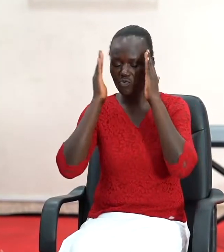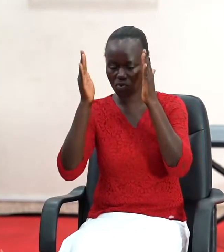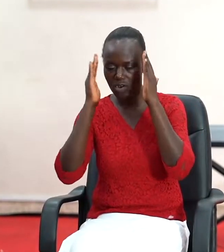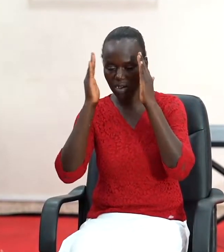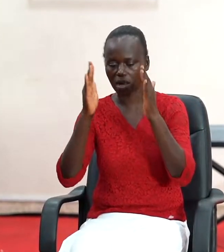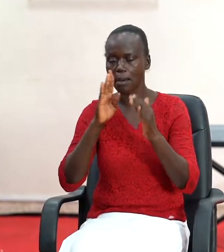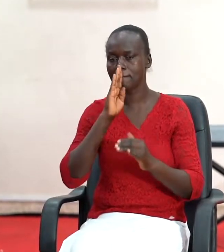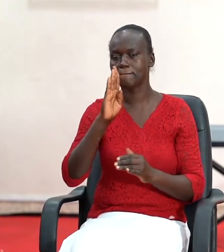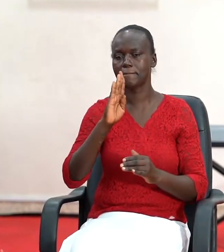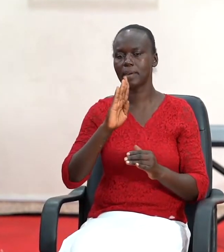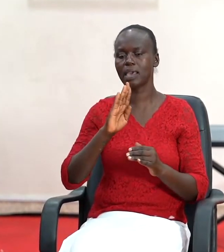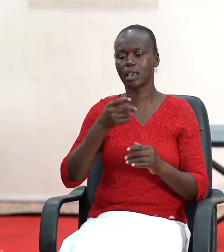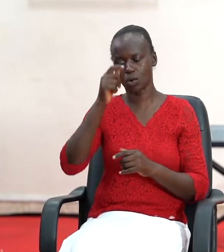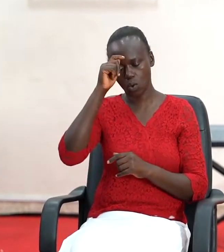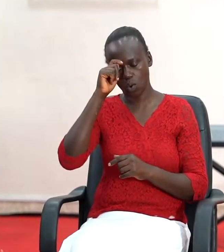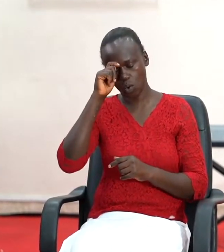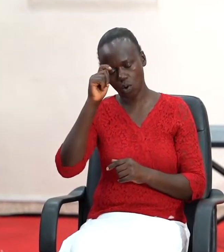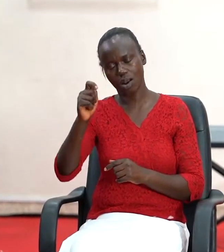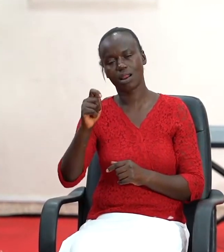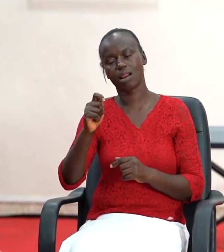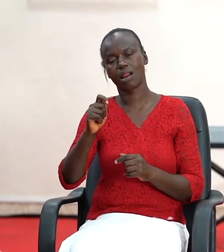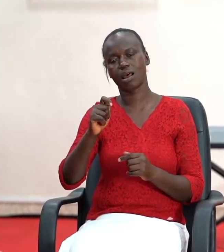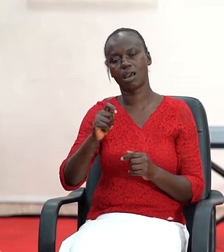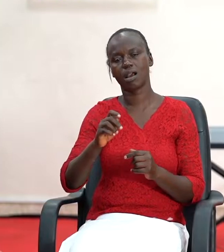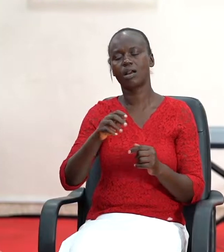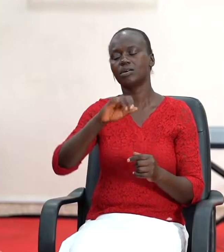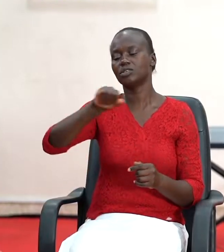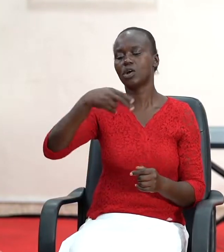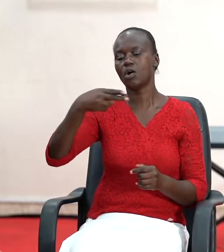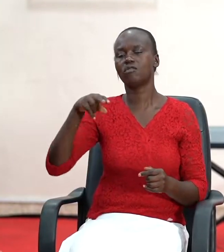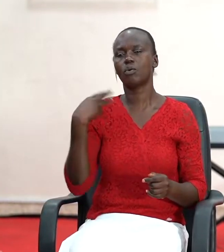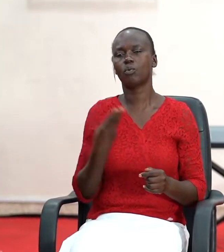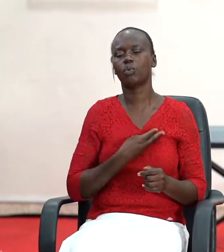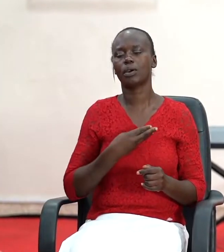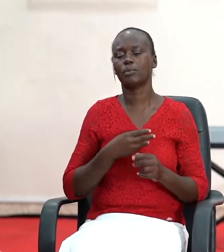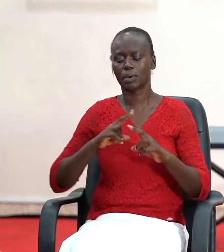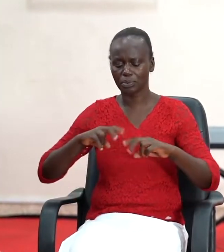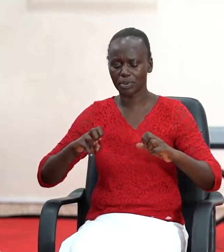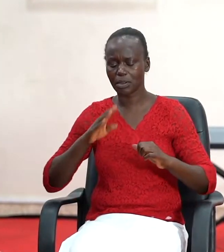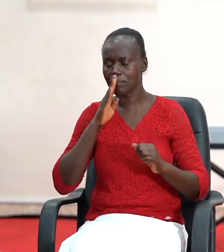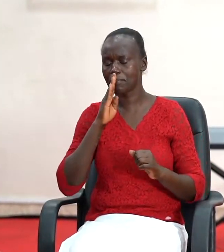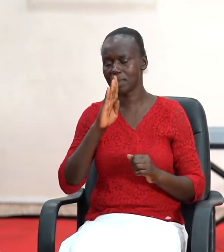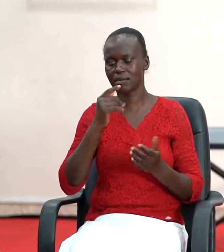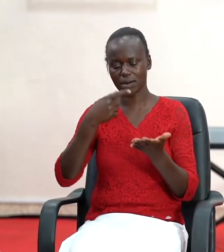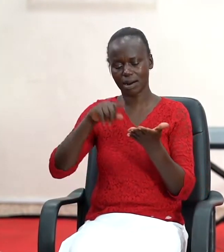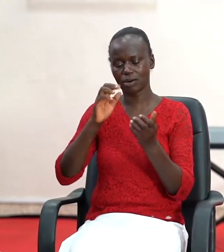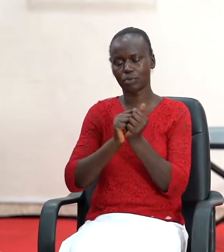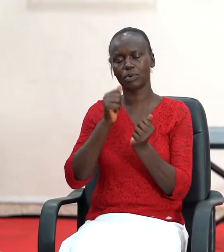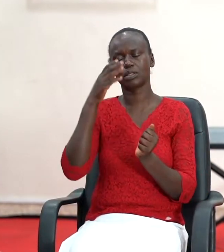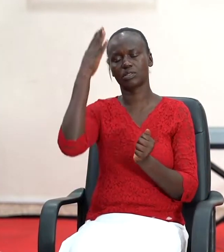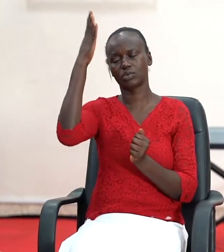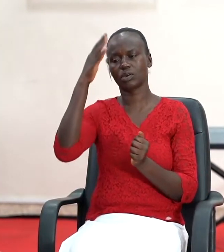honest, on being noble, O King of all the glory. That Jehovah, we will seek to be right with you in everything that we do, O Jehovah